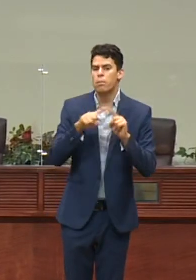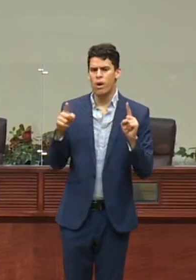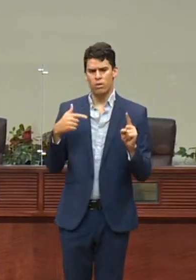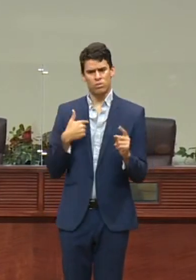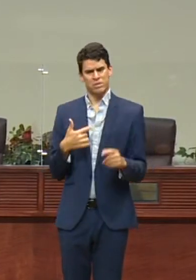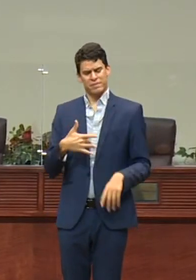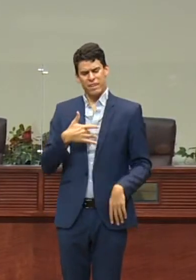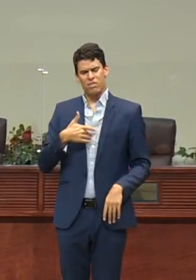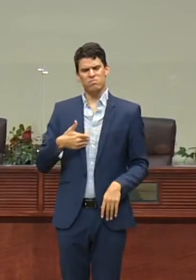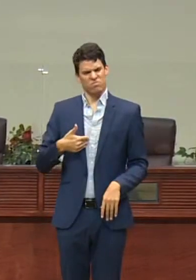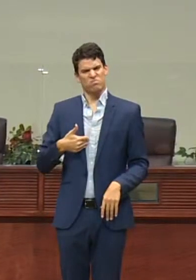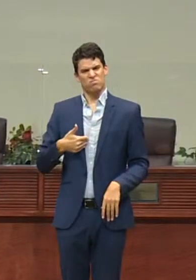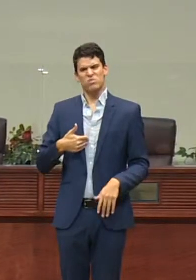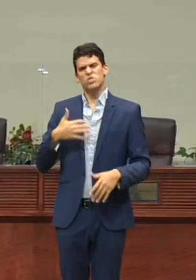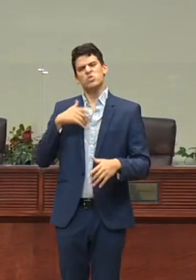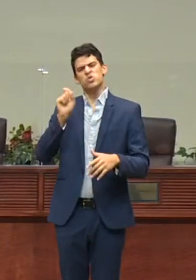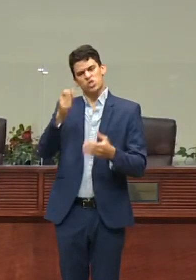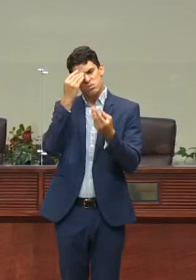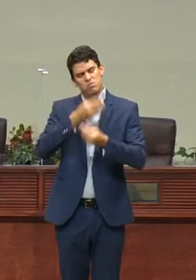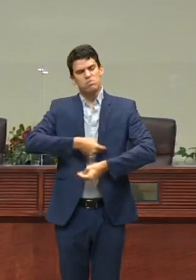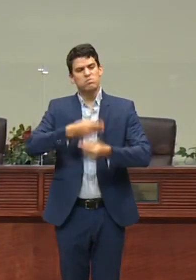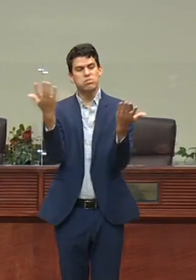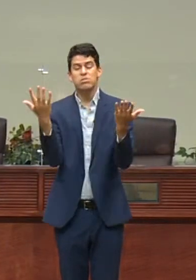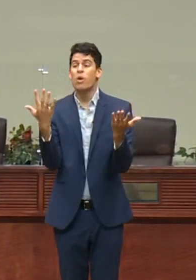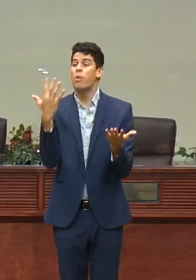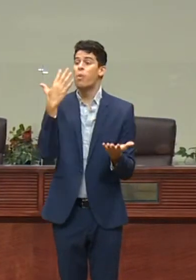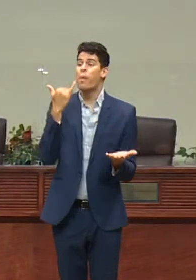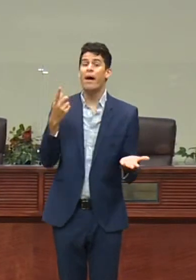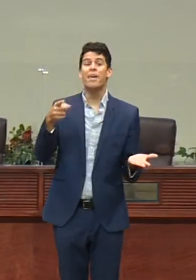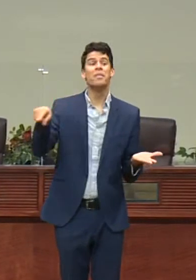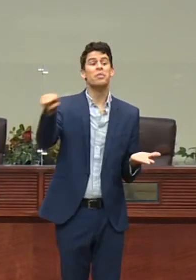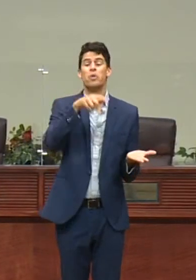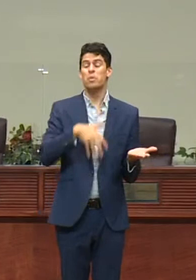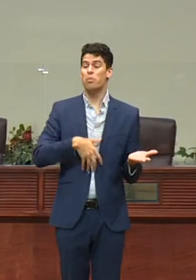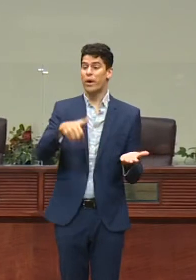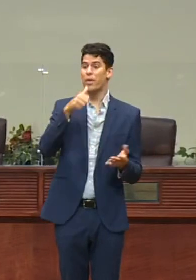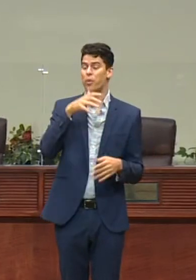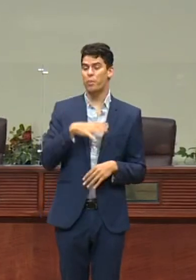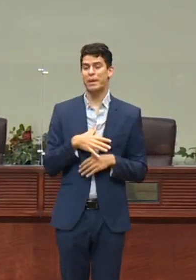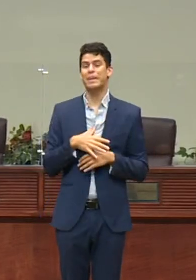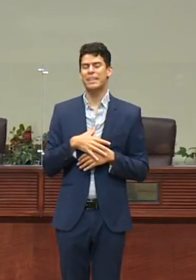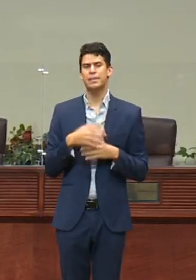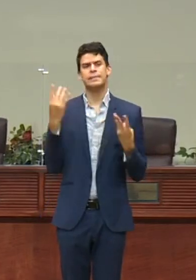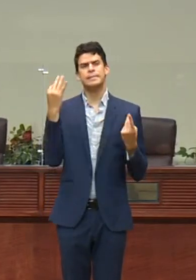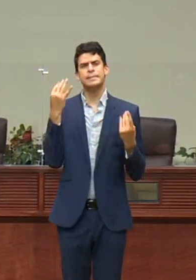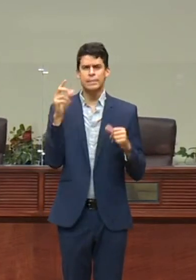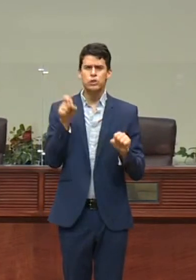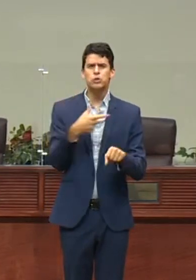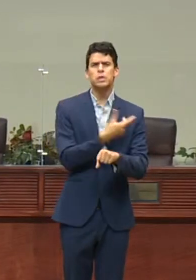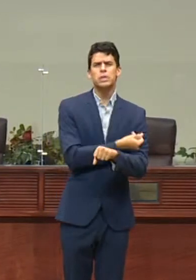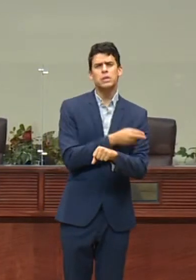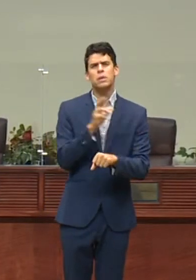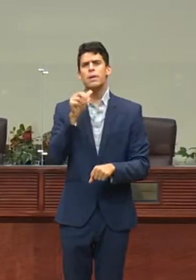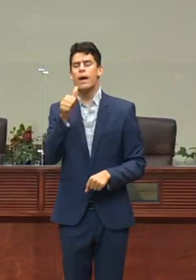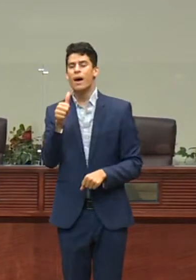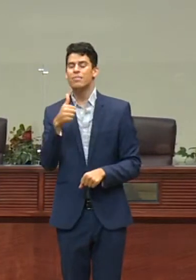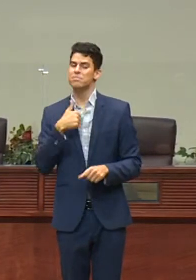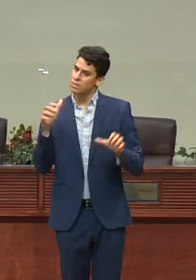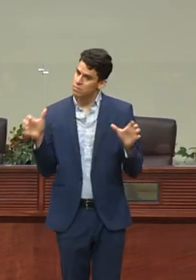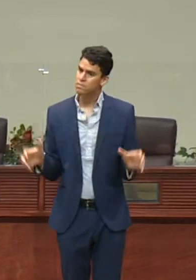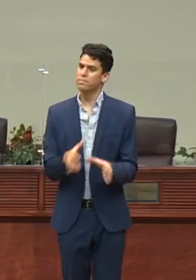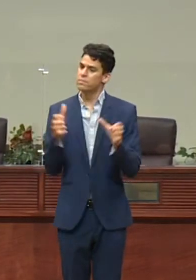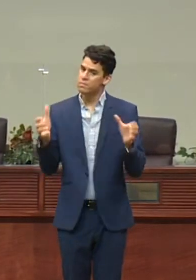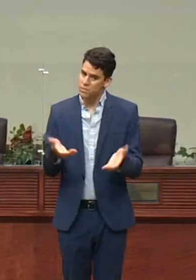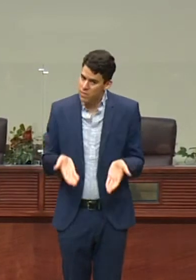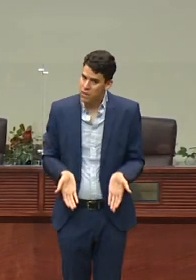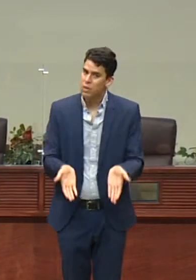because, again, for those pregnant women that are trying to make that decision, this information may make the difference, and I will encourage them to have this conversation with